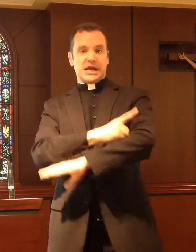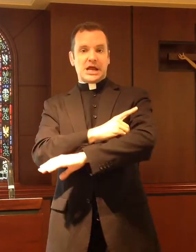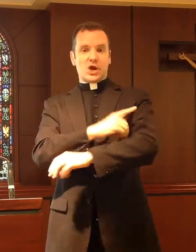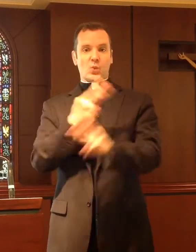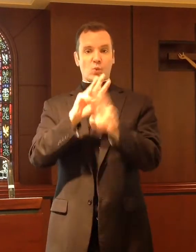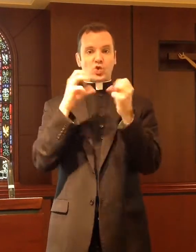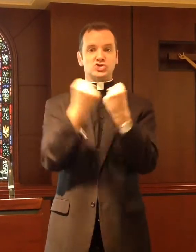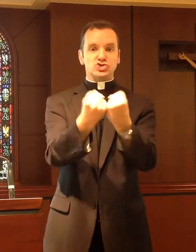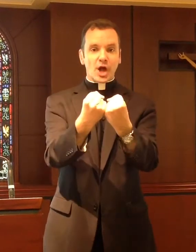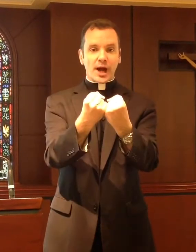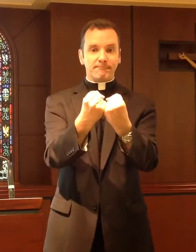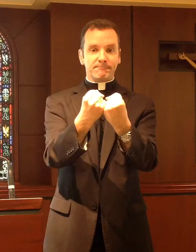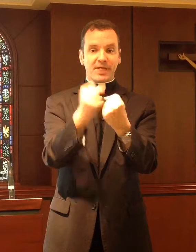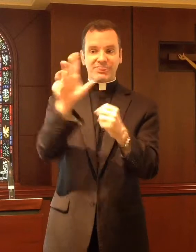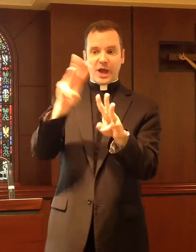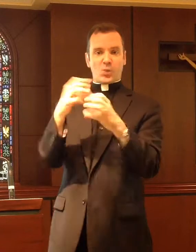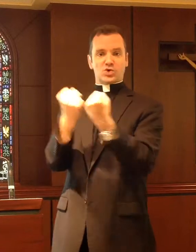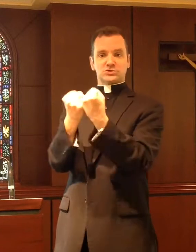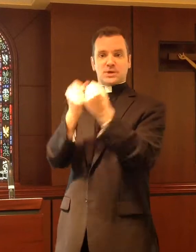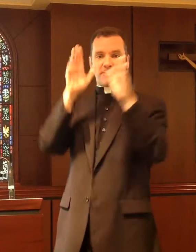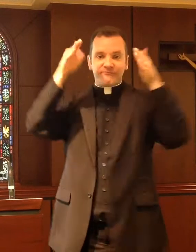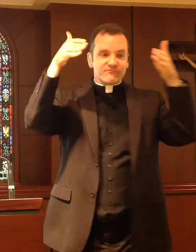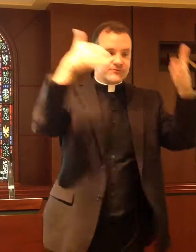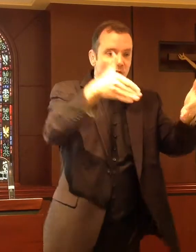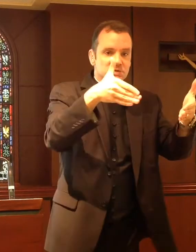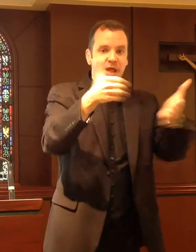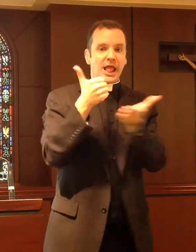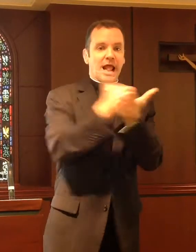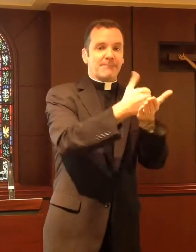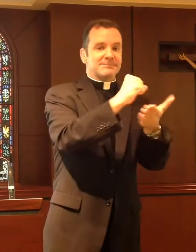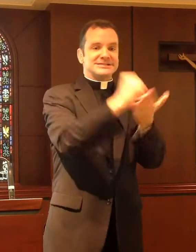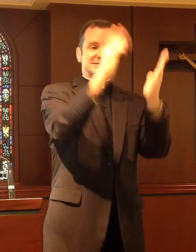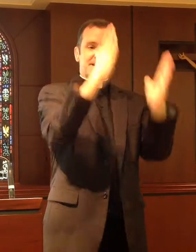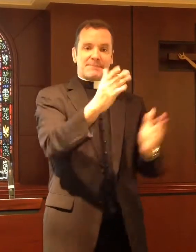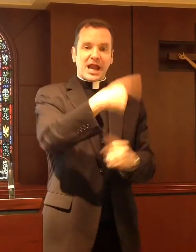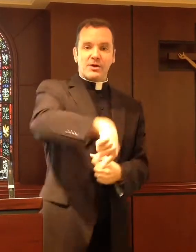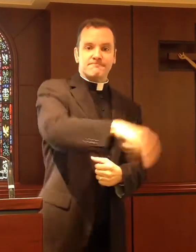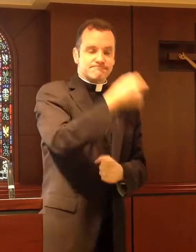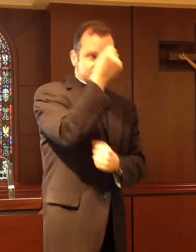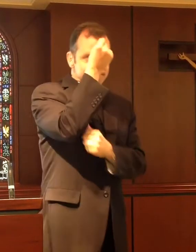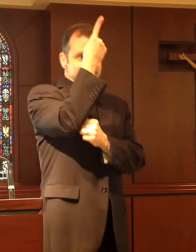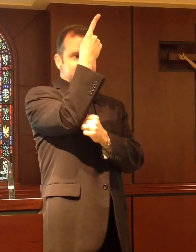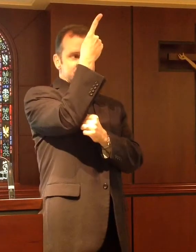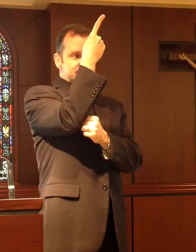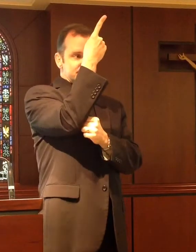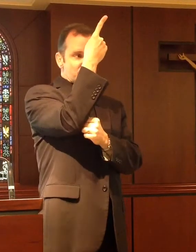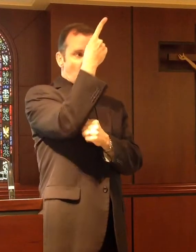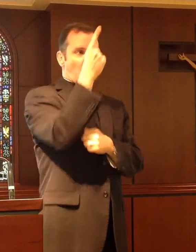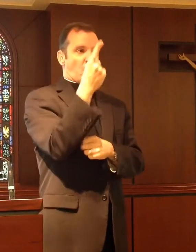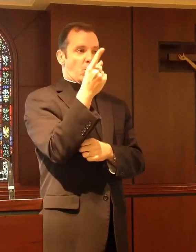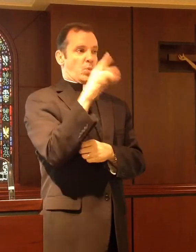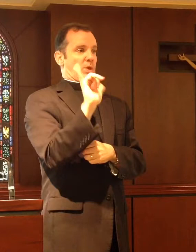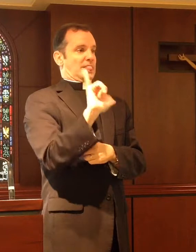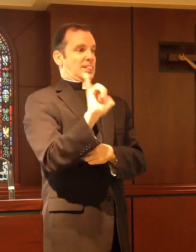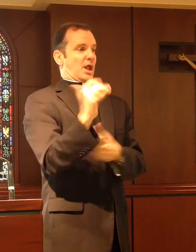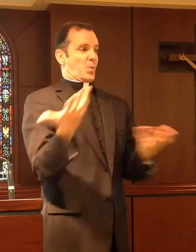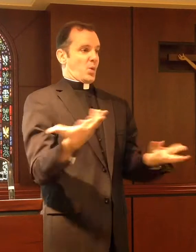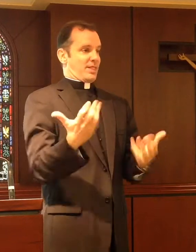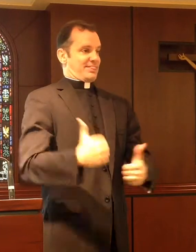we had full 2-day workshops that were focusing on helping the seminarians to understand what